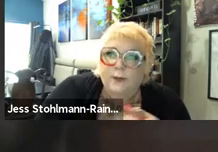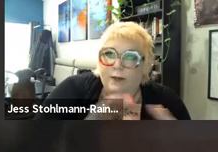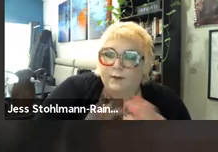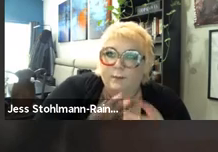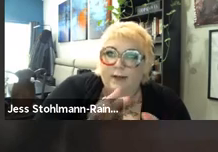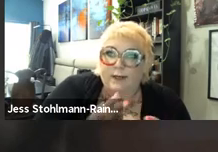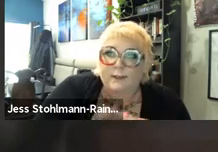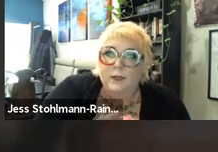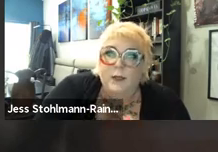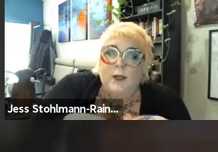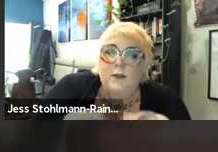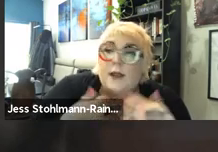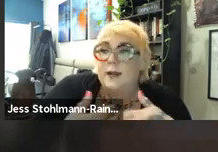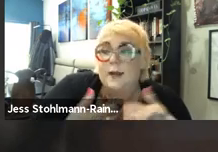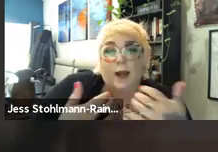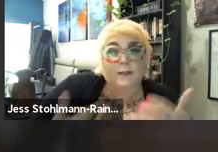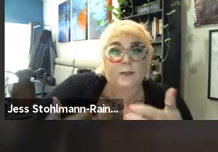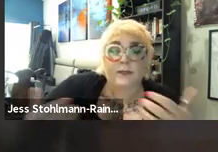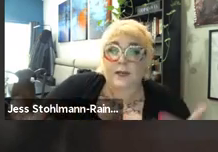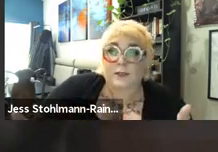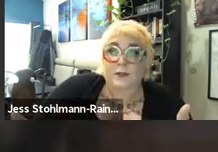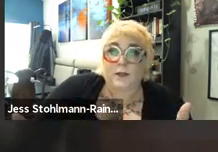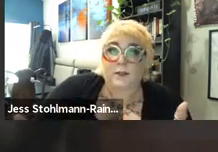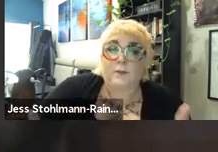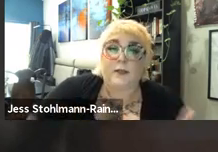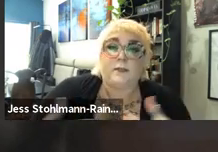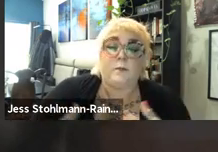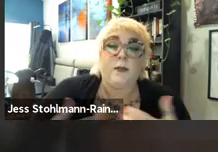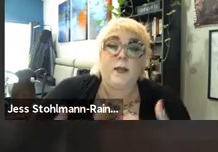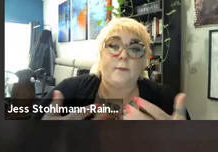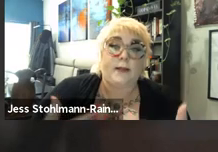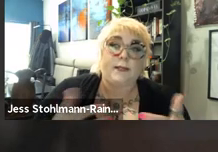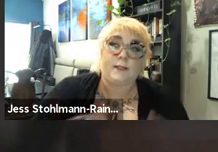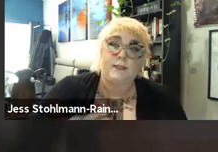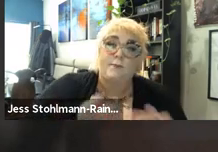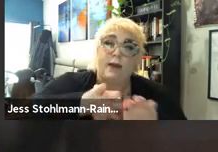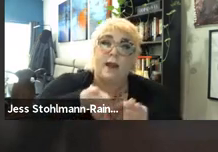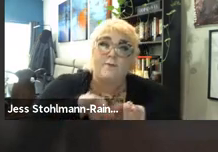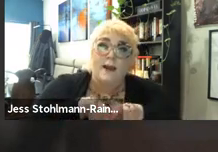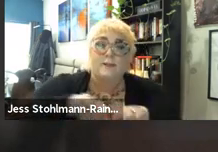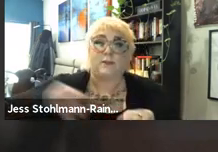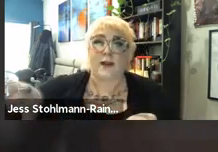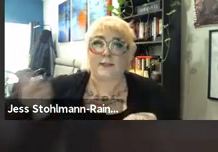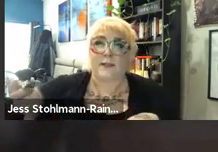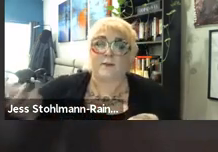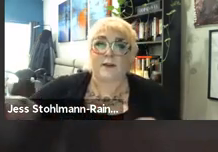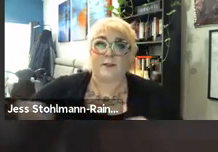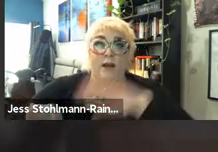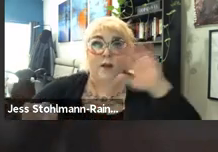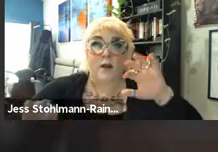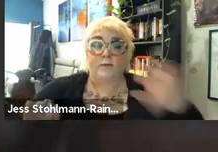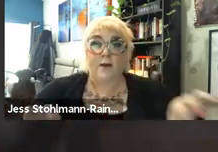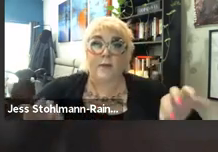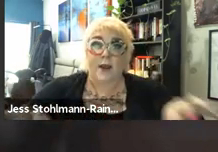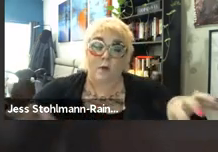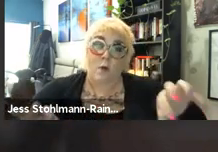relationship in those spaces 988 has the potential to be this really amazing system that divests crisis intervention